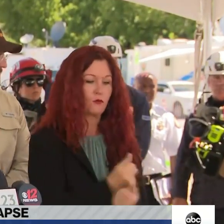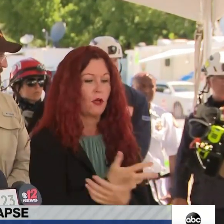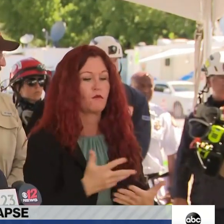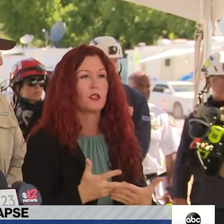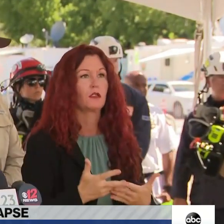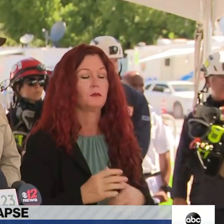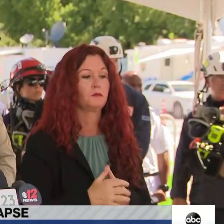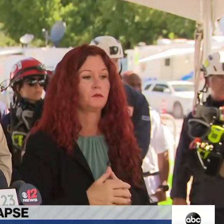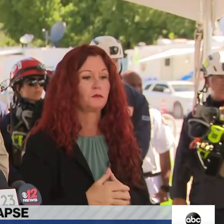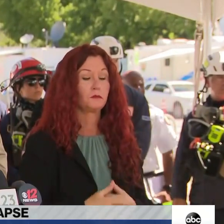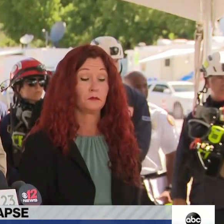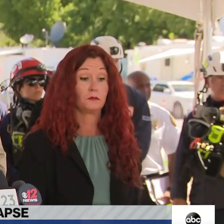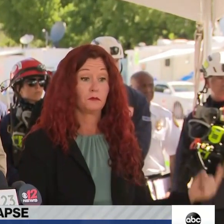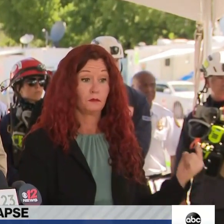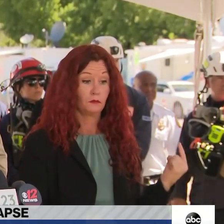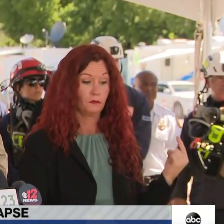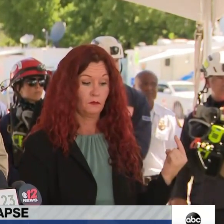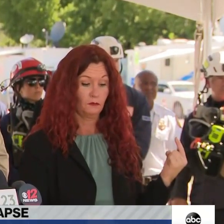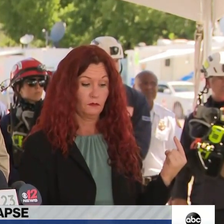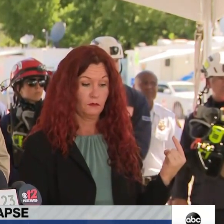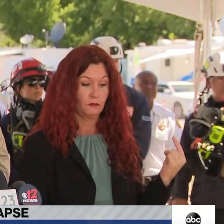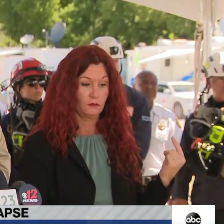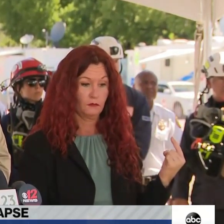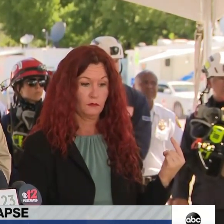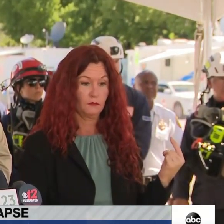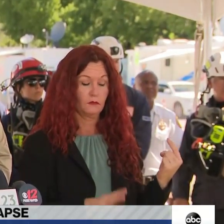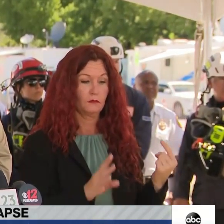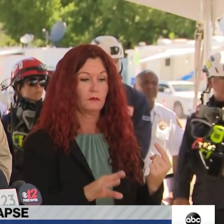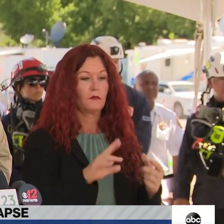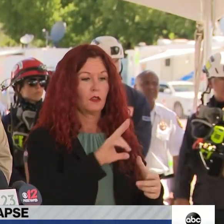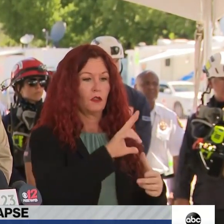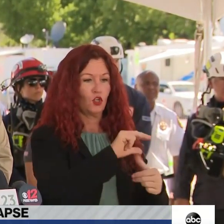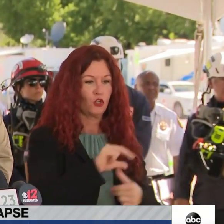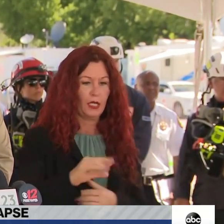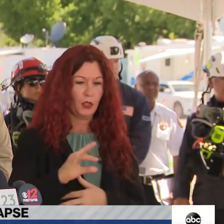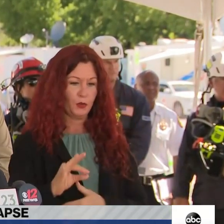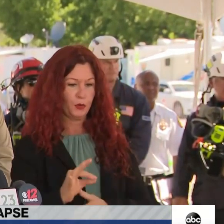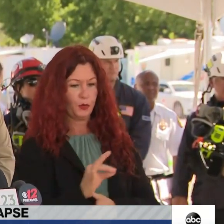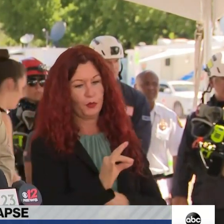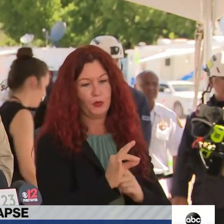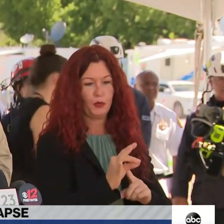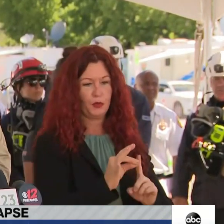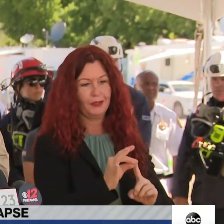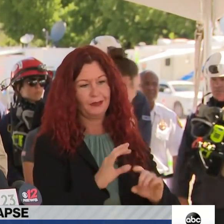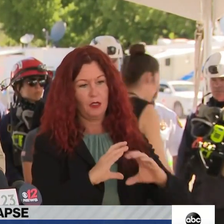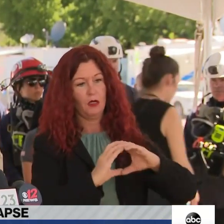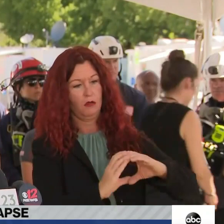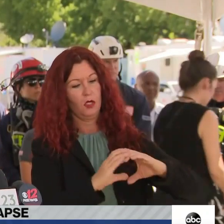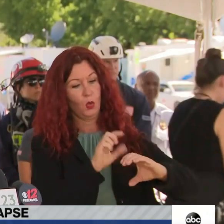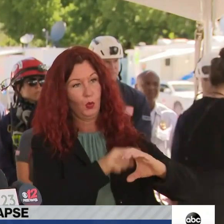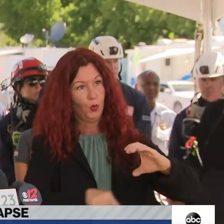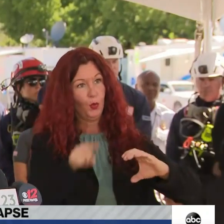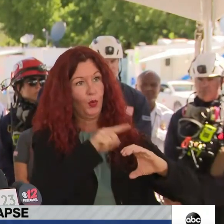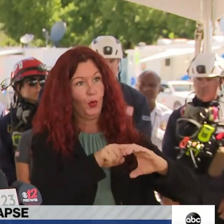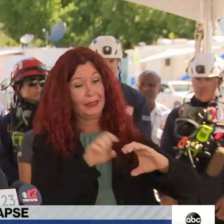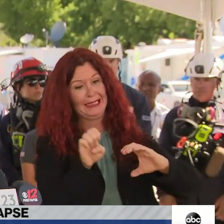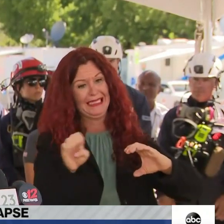you know, the east side of a storm is always a major concern. If the models wobble will that accelerate and bring it down to the